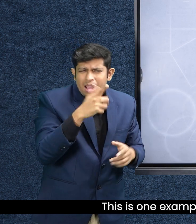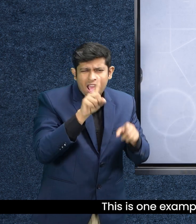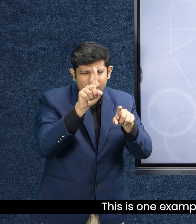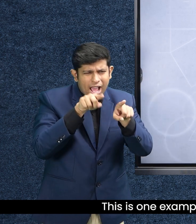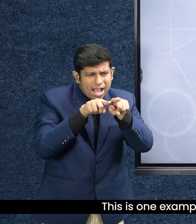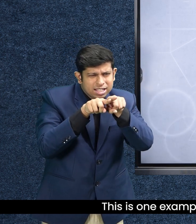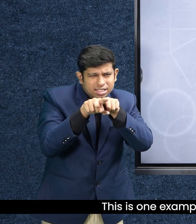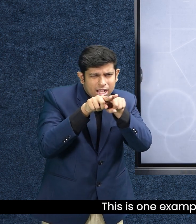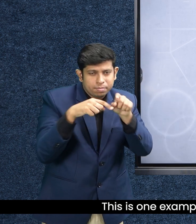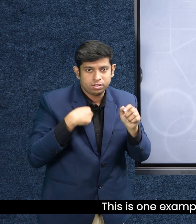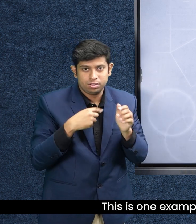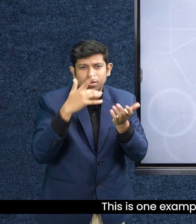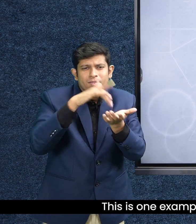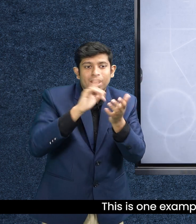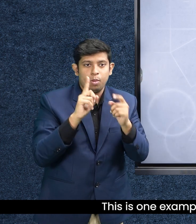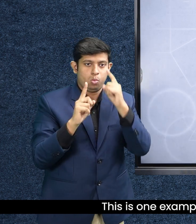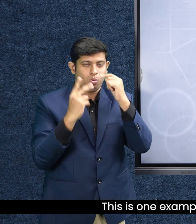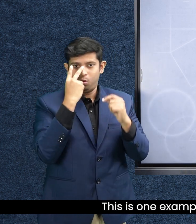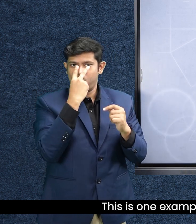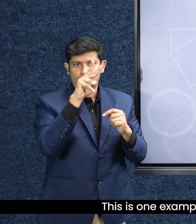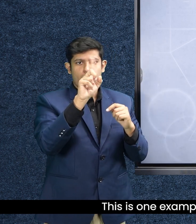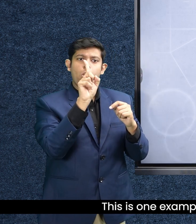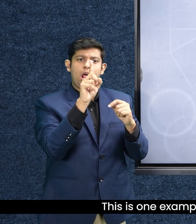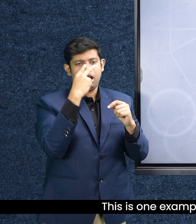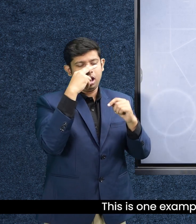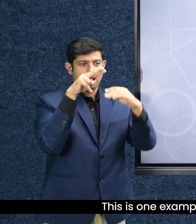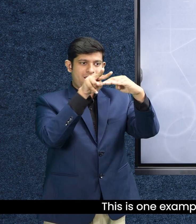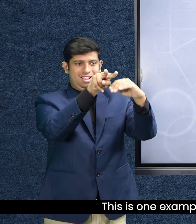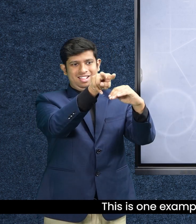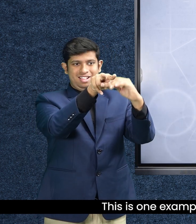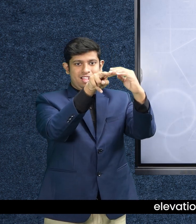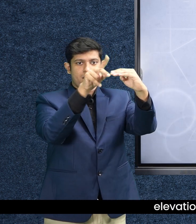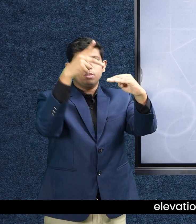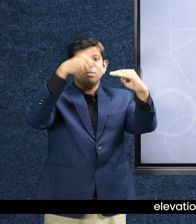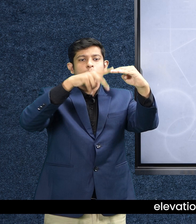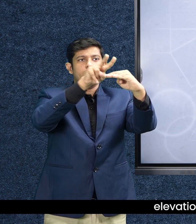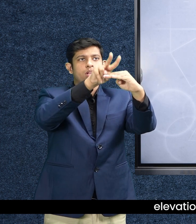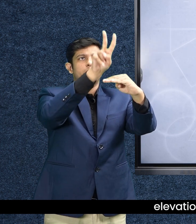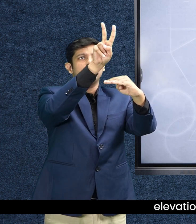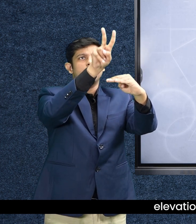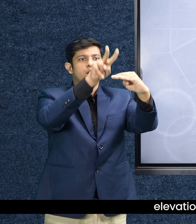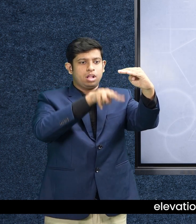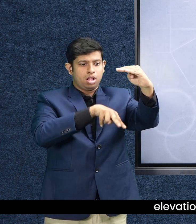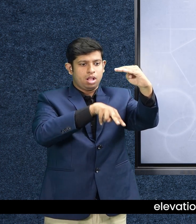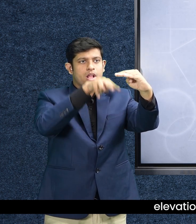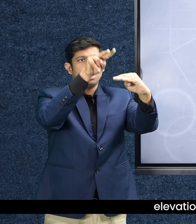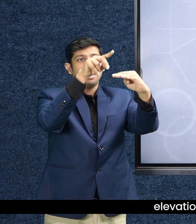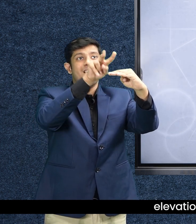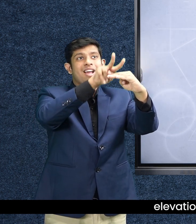This is one example where one observes both the angle of elevation and the angle of depression.